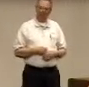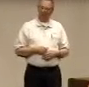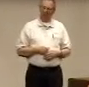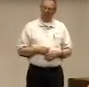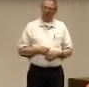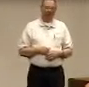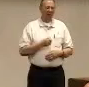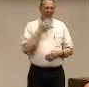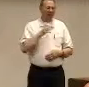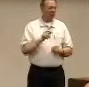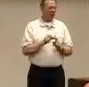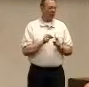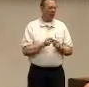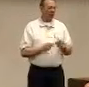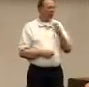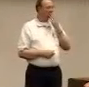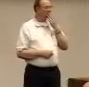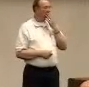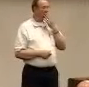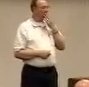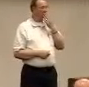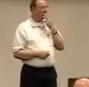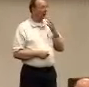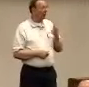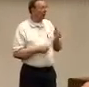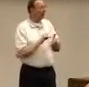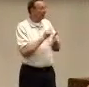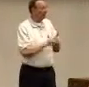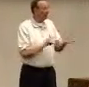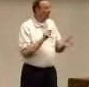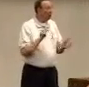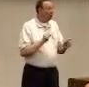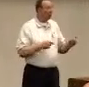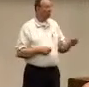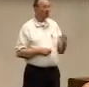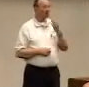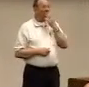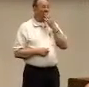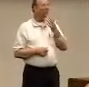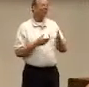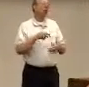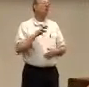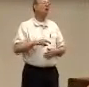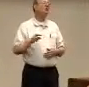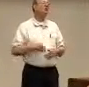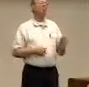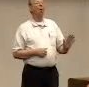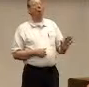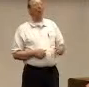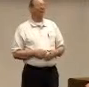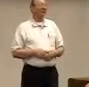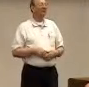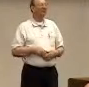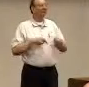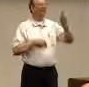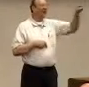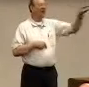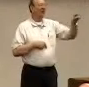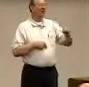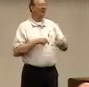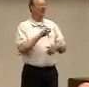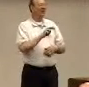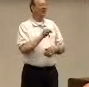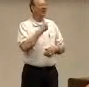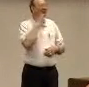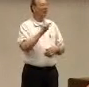is, and they look at me like I said a bad word. And I'm like, well, that's what it is. But okay.